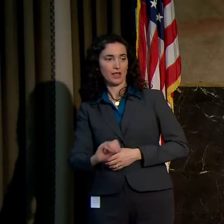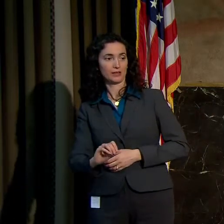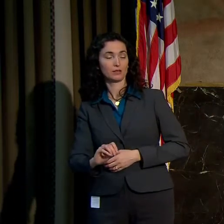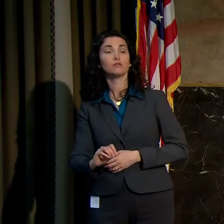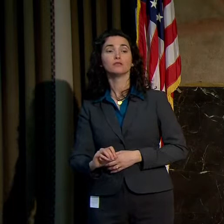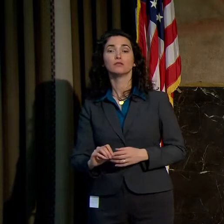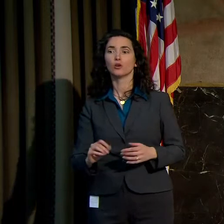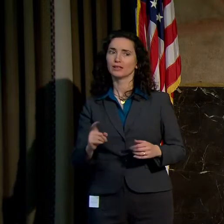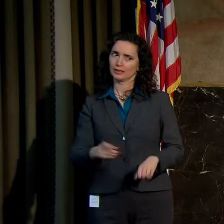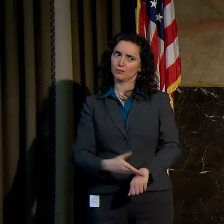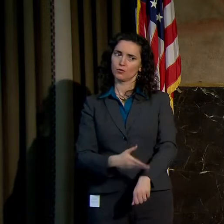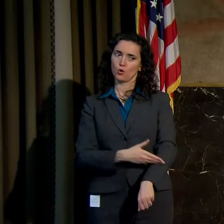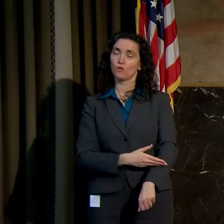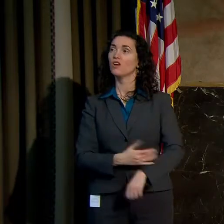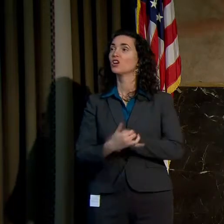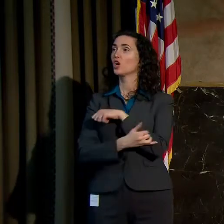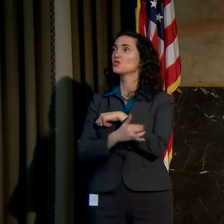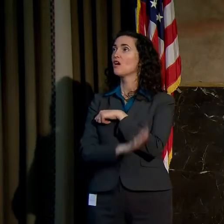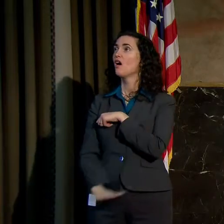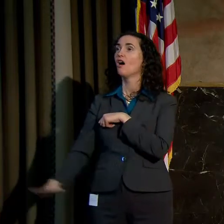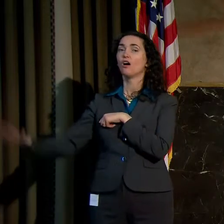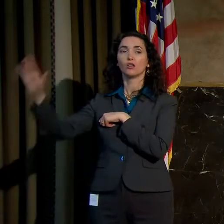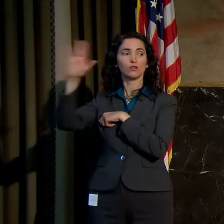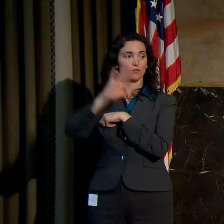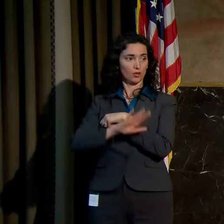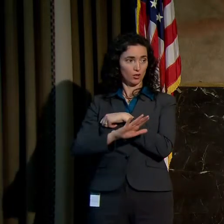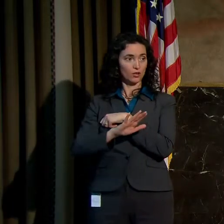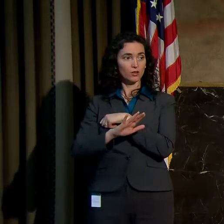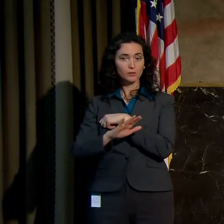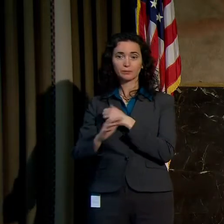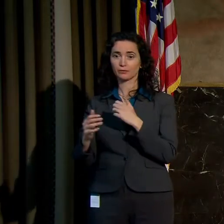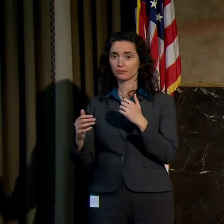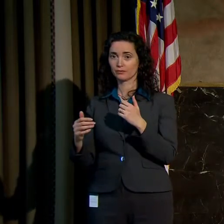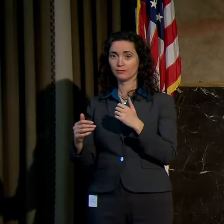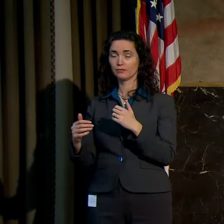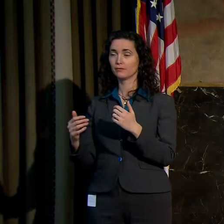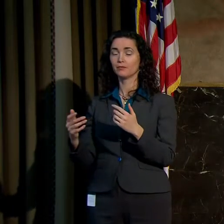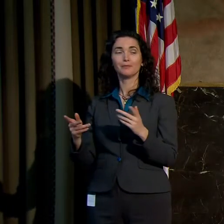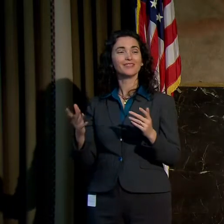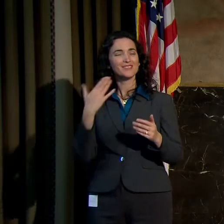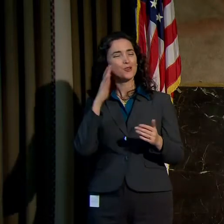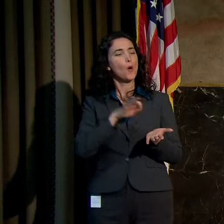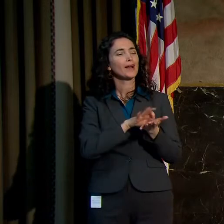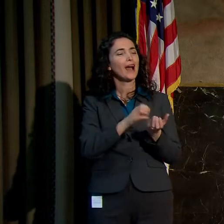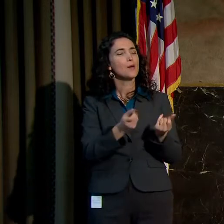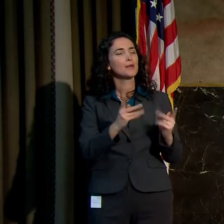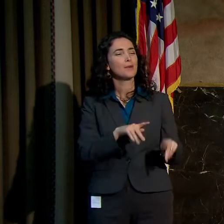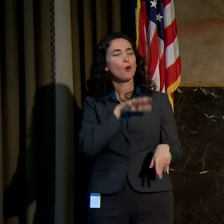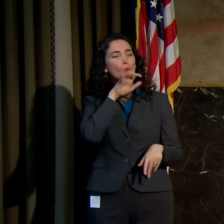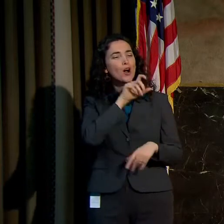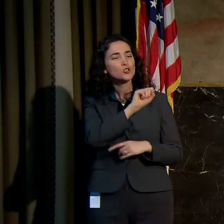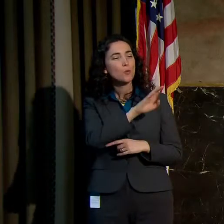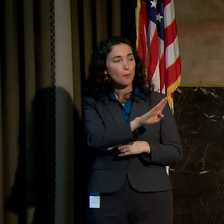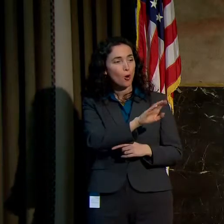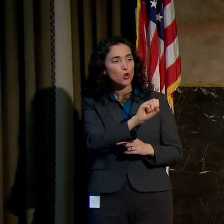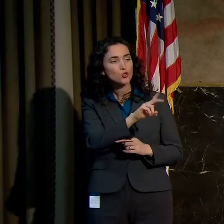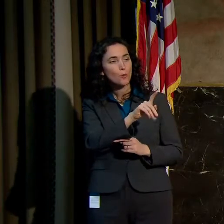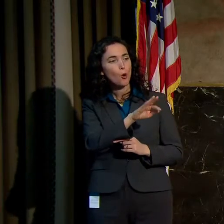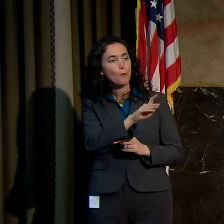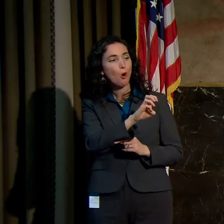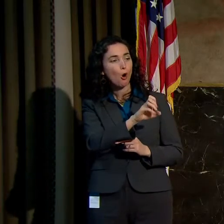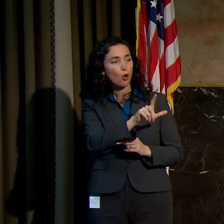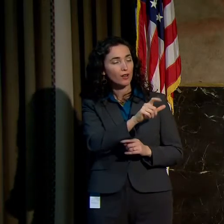country now, more people are vaccinated than any number. More people are vaccinated than watch the Super Bowl, if you look at the numbers. So